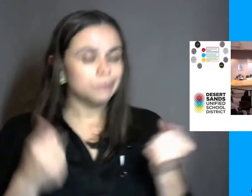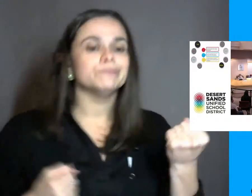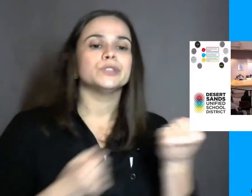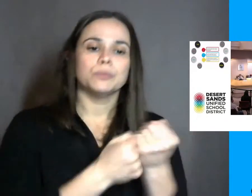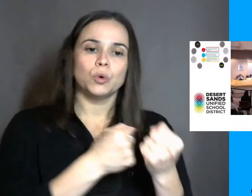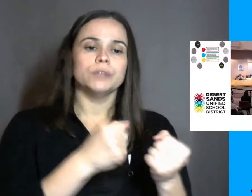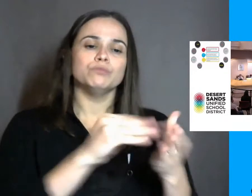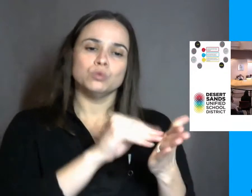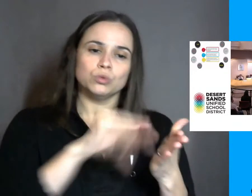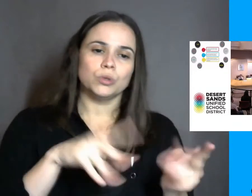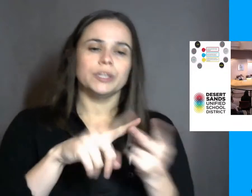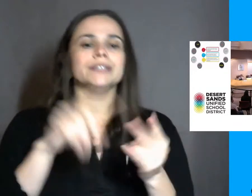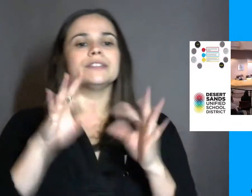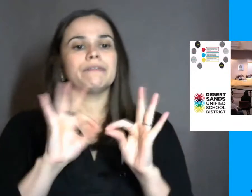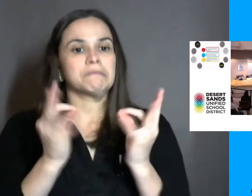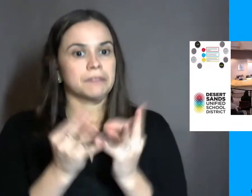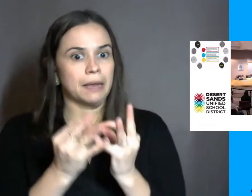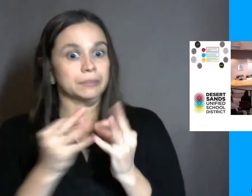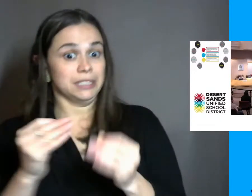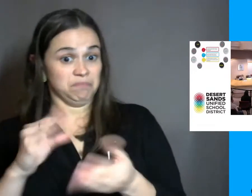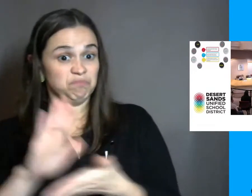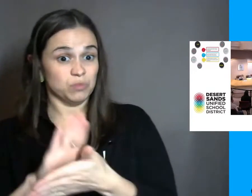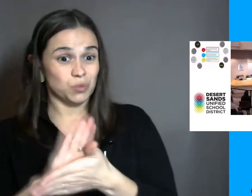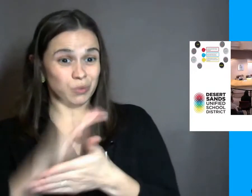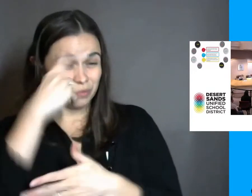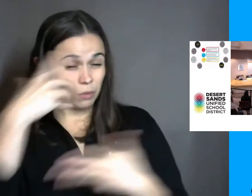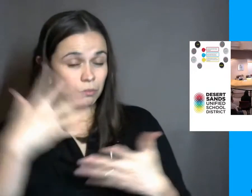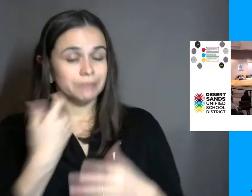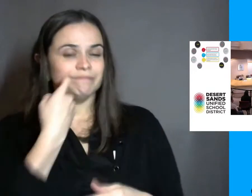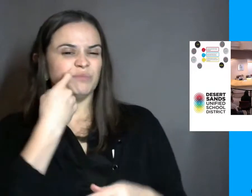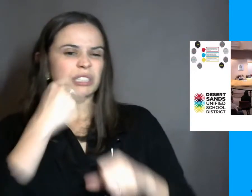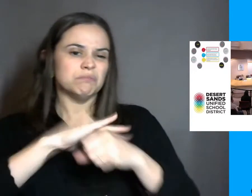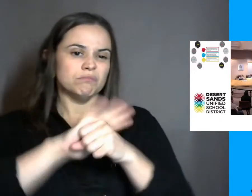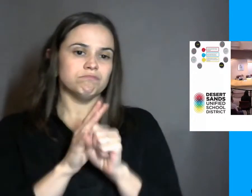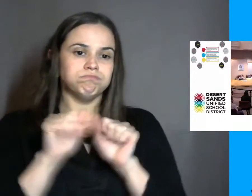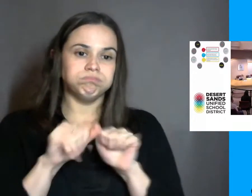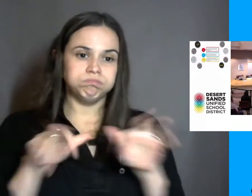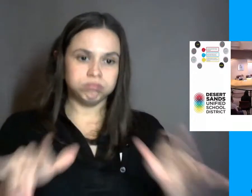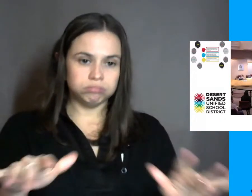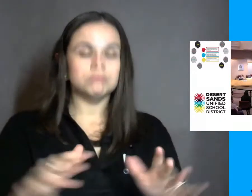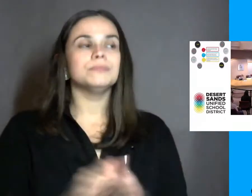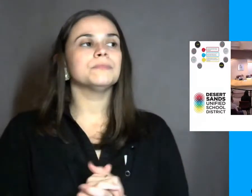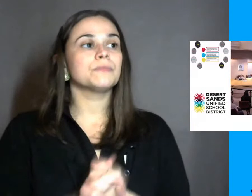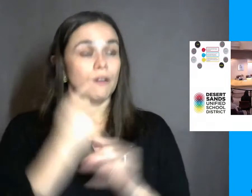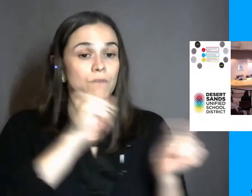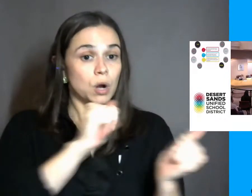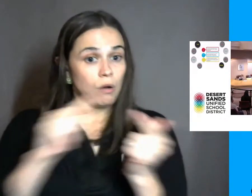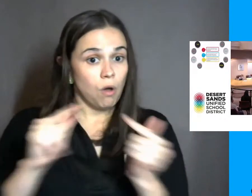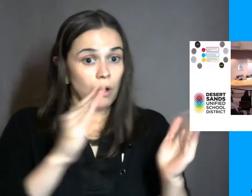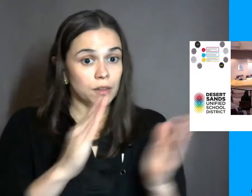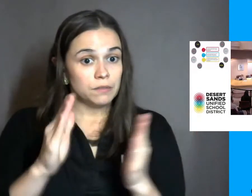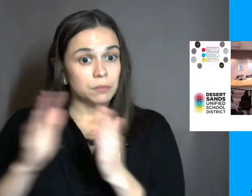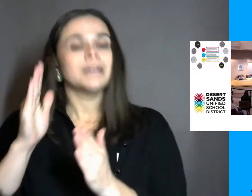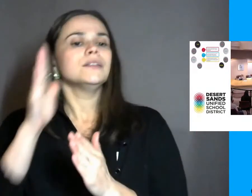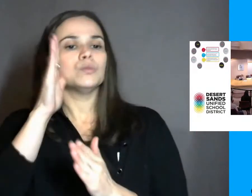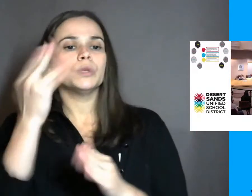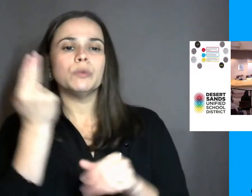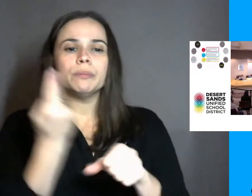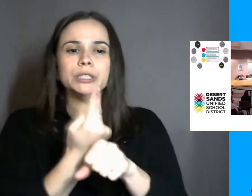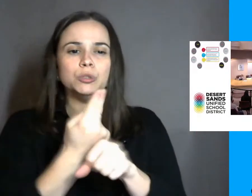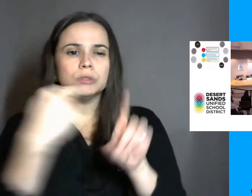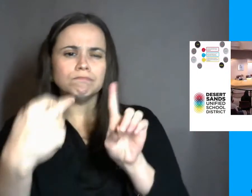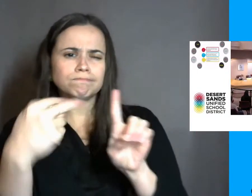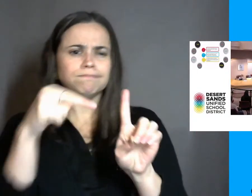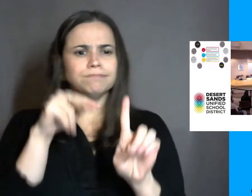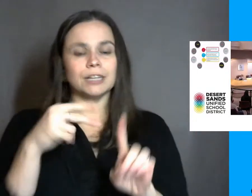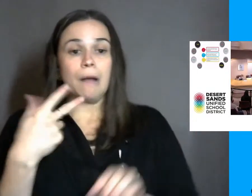schools due to the recent pandemic. With all of the plans, we continue to use the lens of our 3 LCAP goals that support